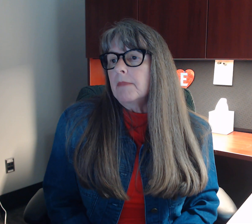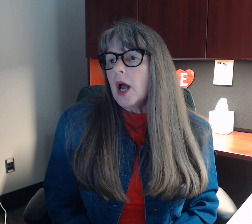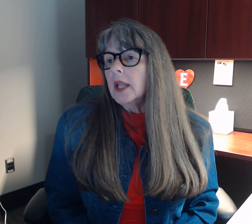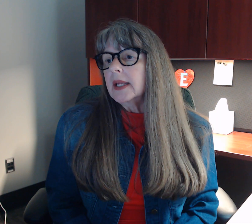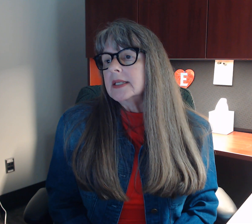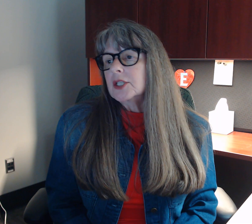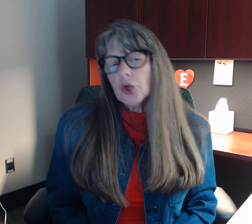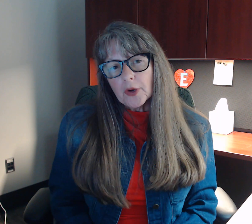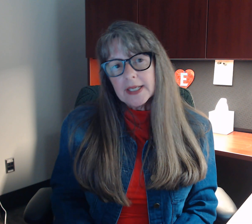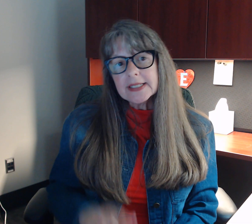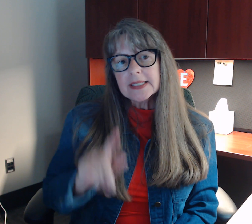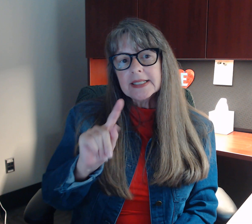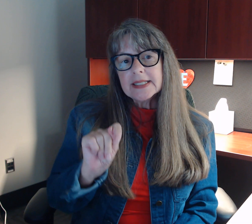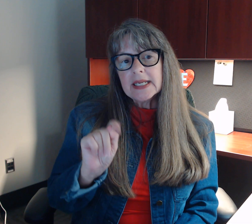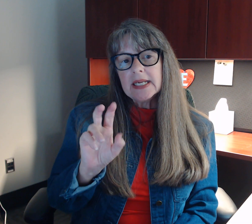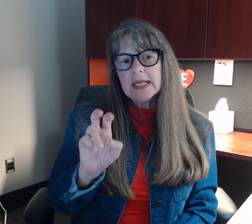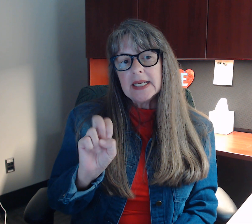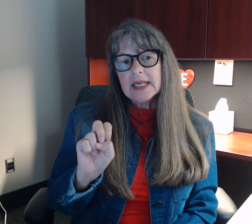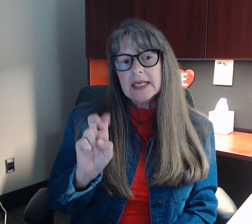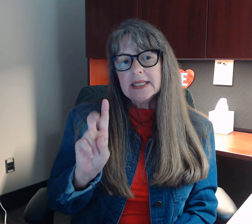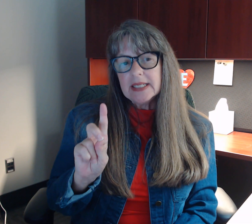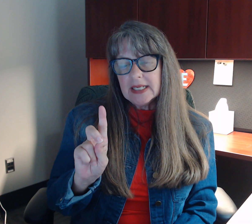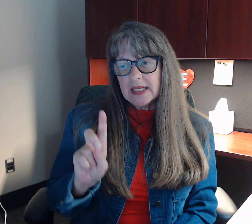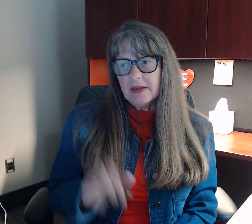thromboembolic deterrent, TED,